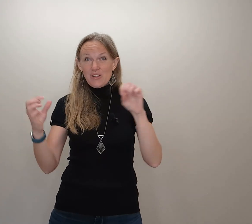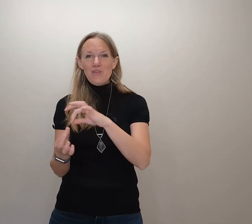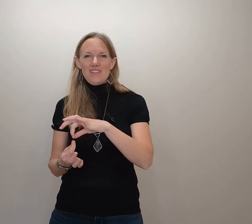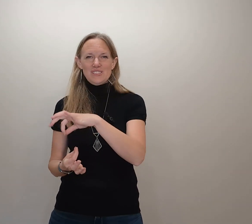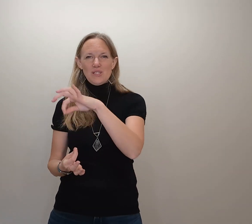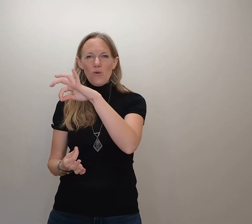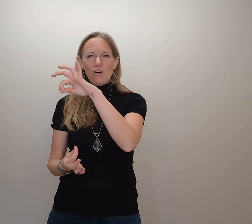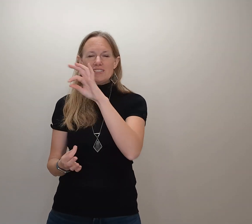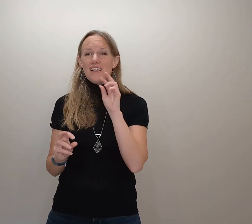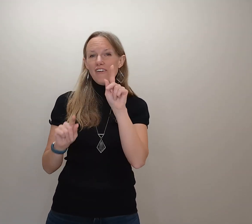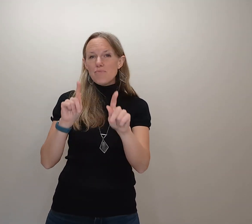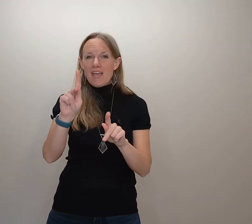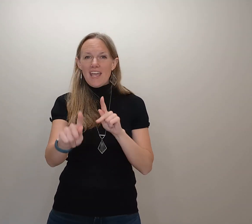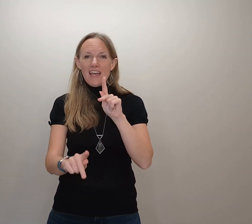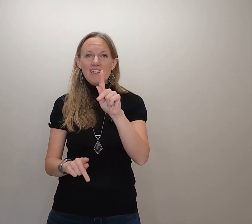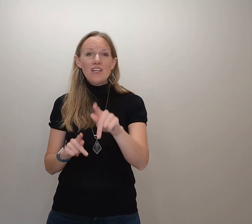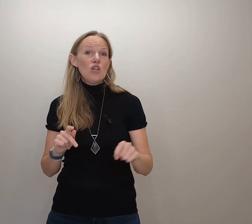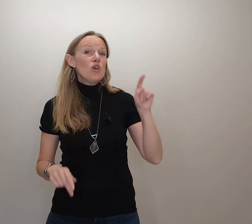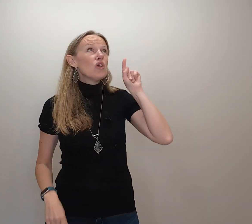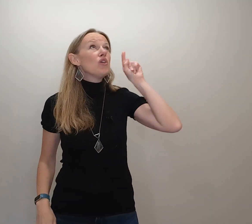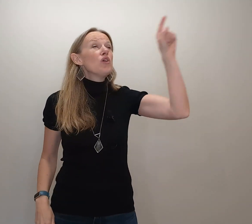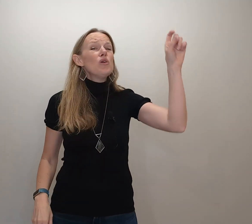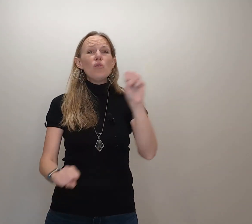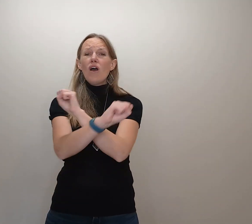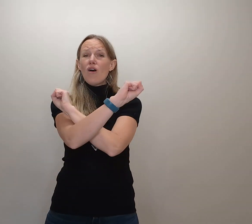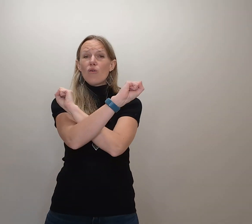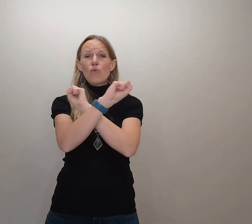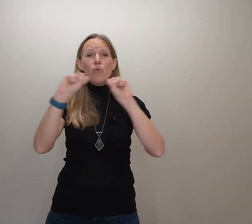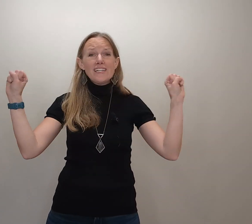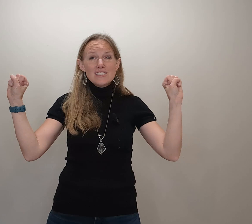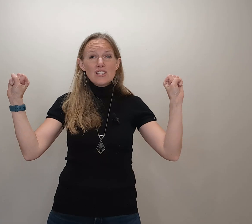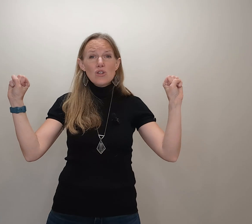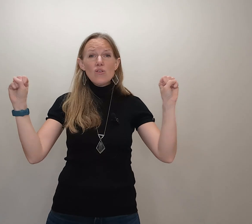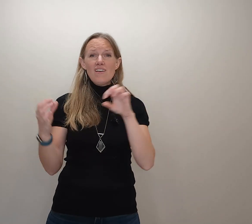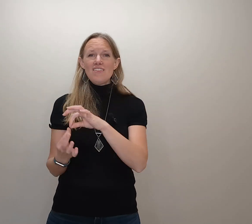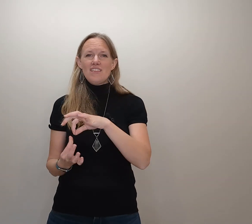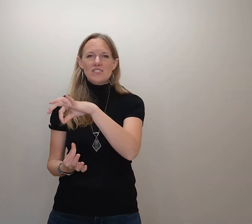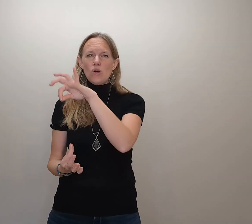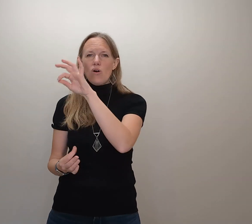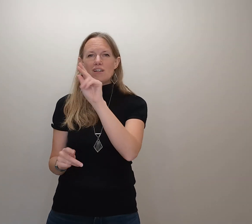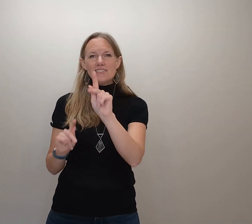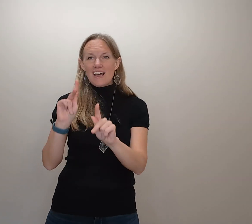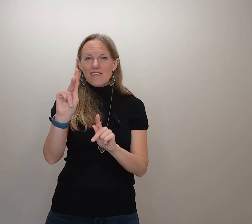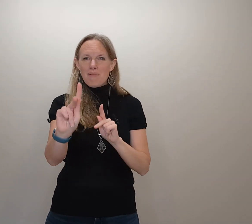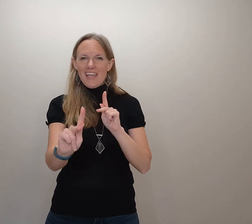rescue the souls of man? You rescue the souls of